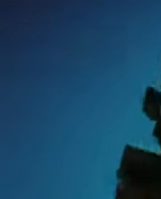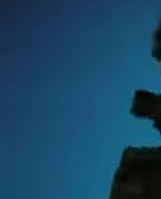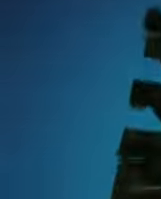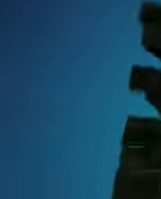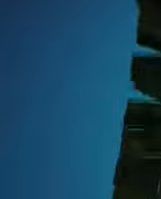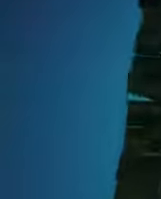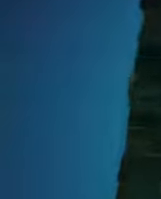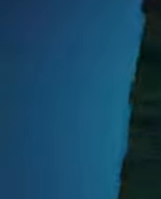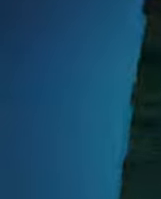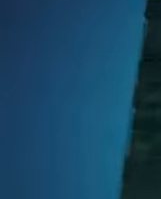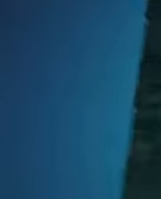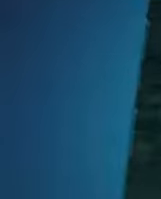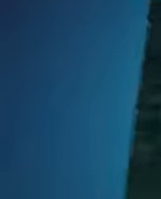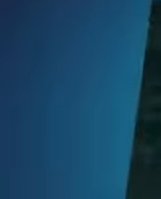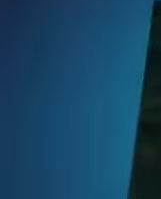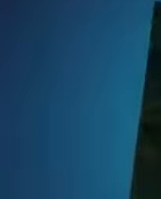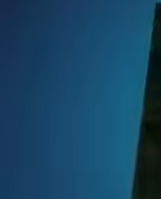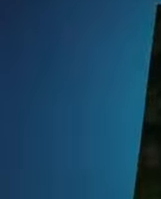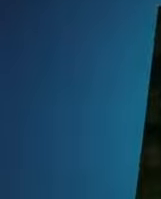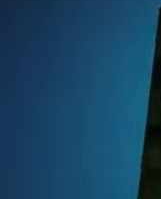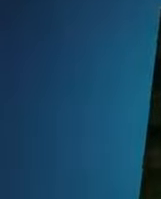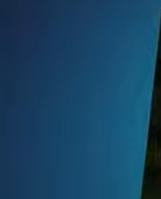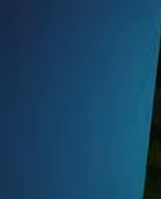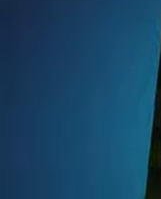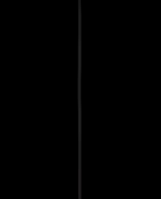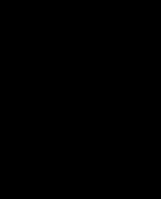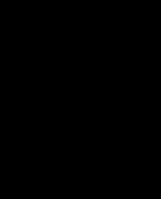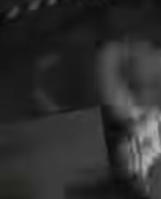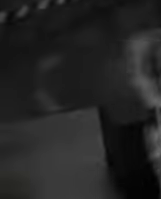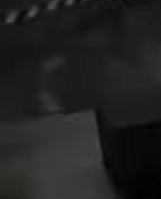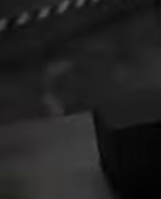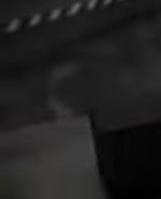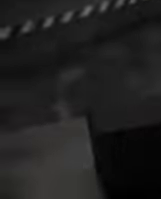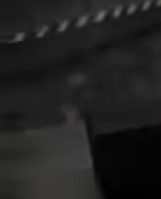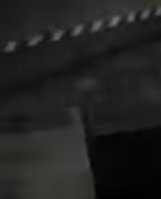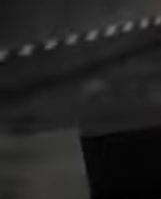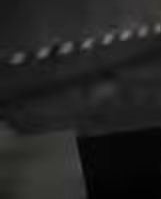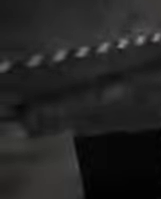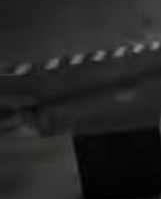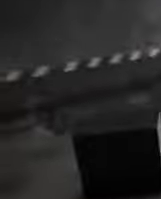With holding nothing, with holding.